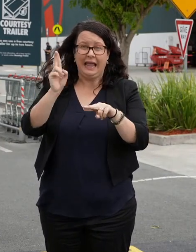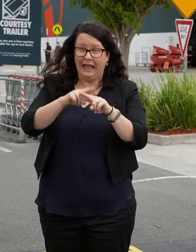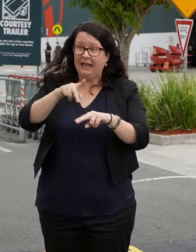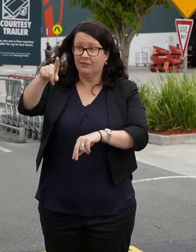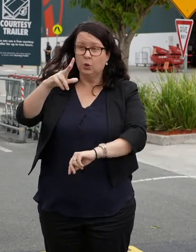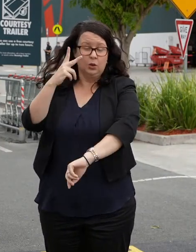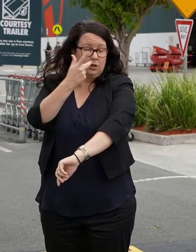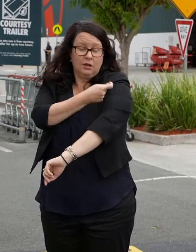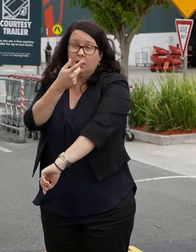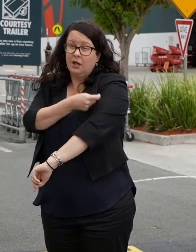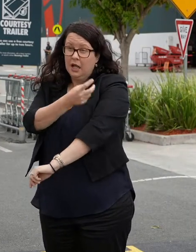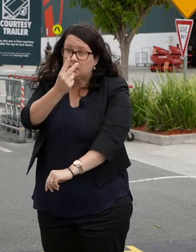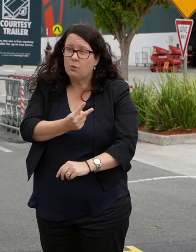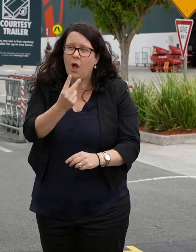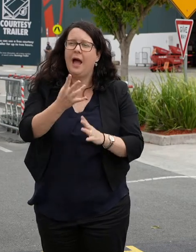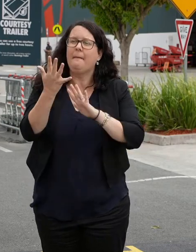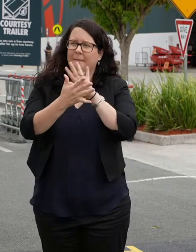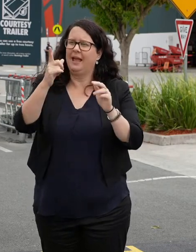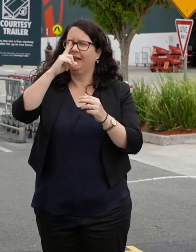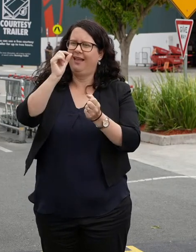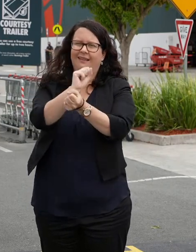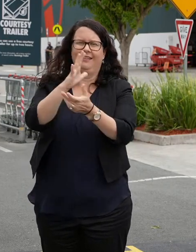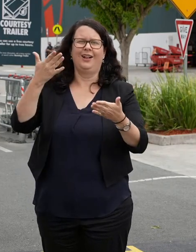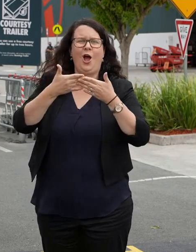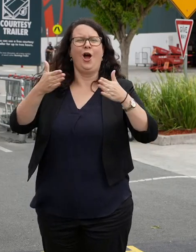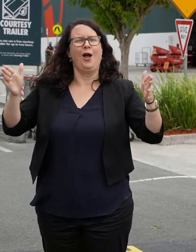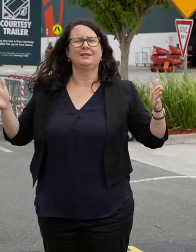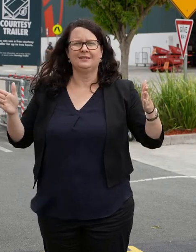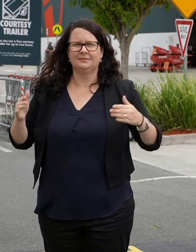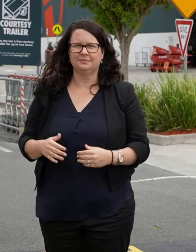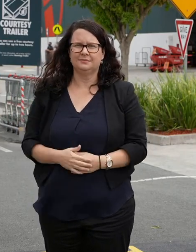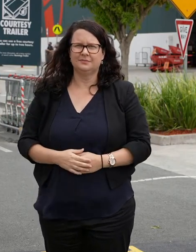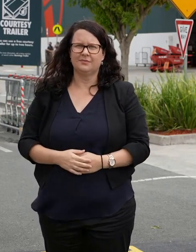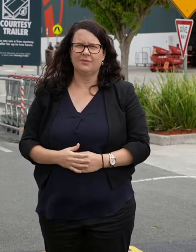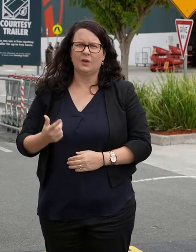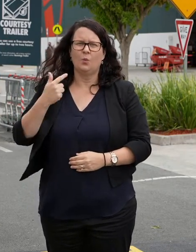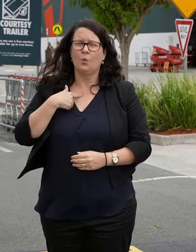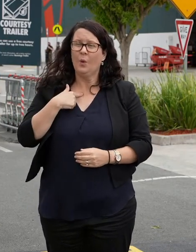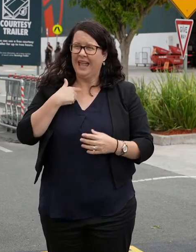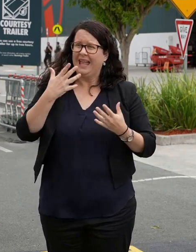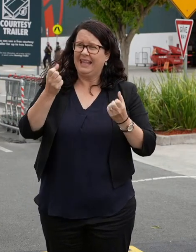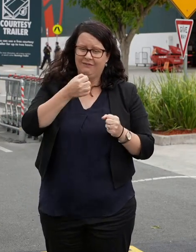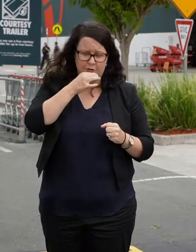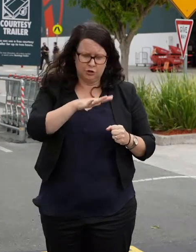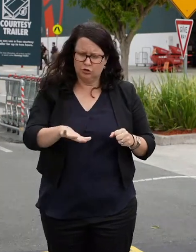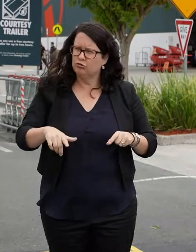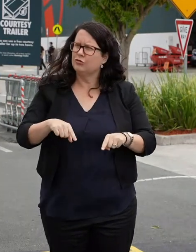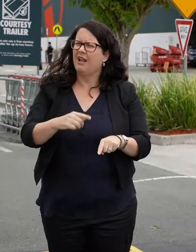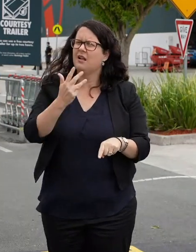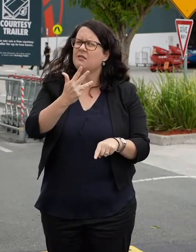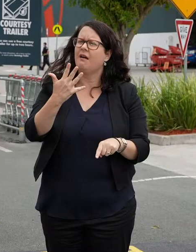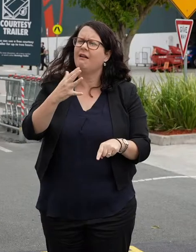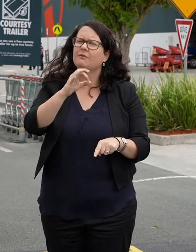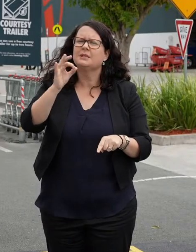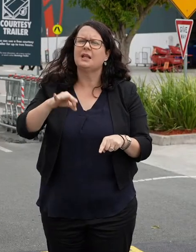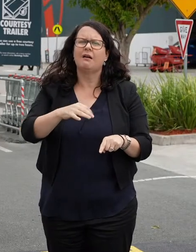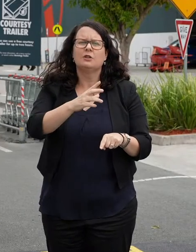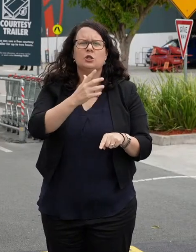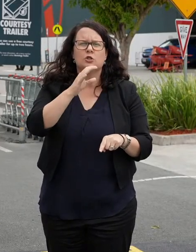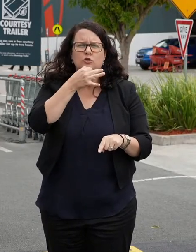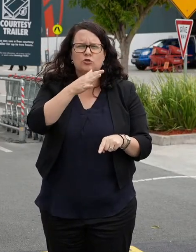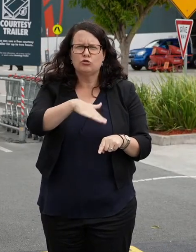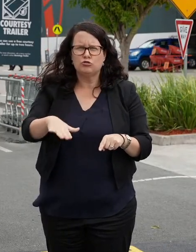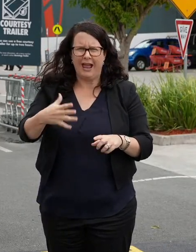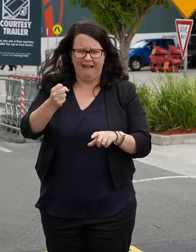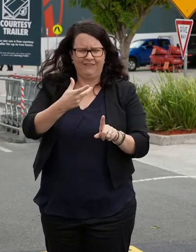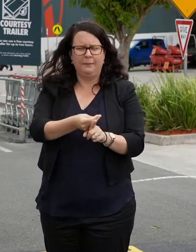and we can open up sooner. We vaccinate our children at very high rates, about 95% of our children are immunised